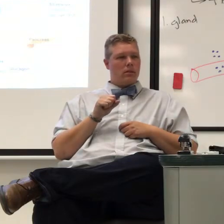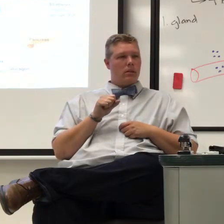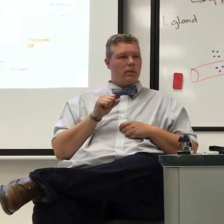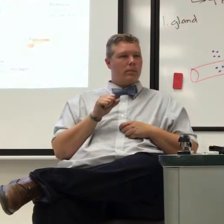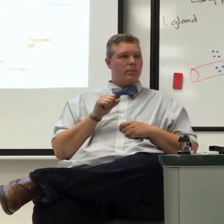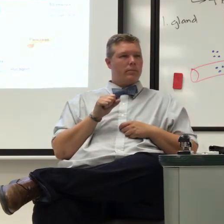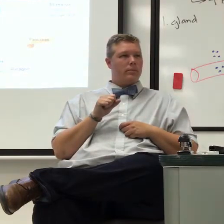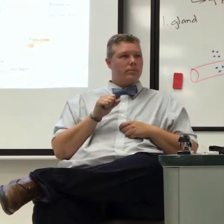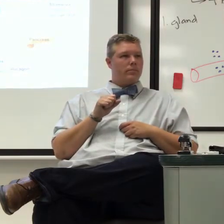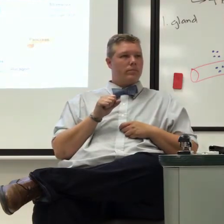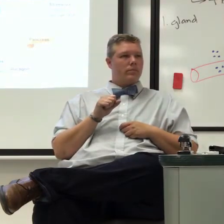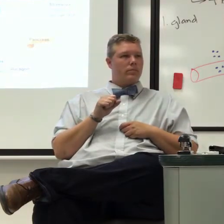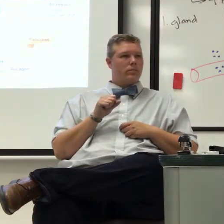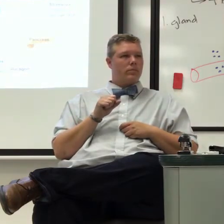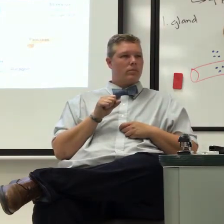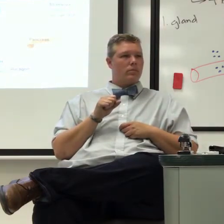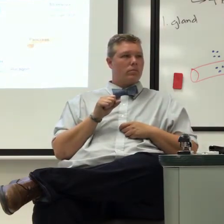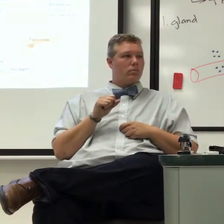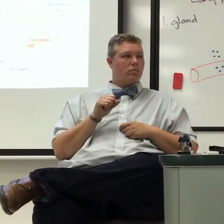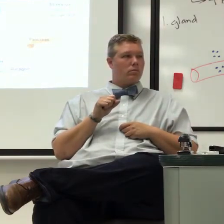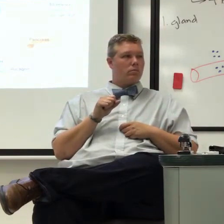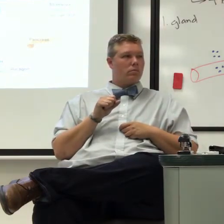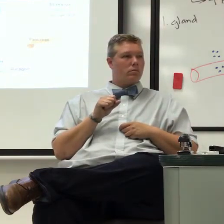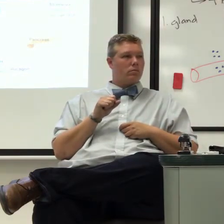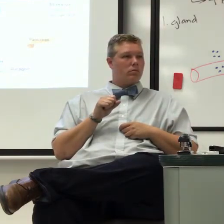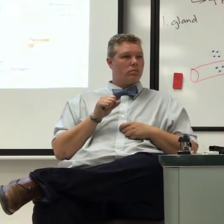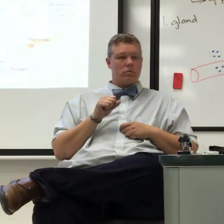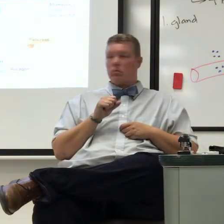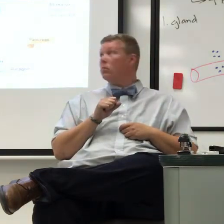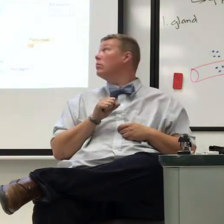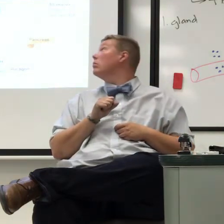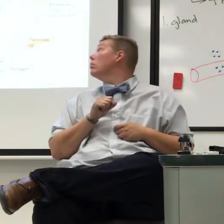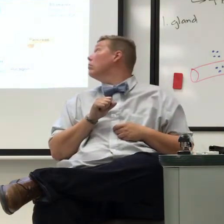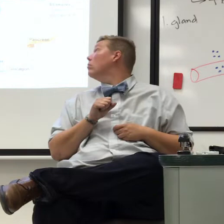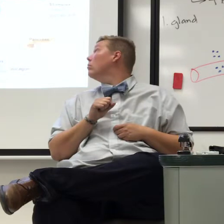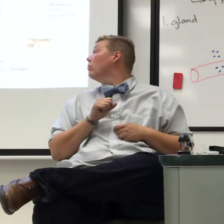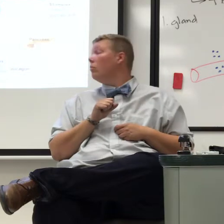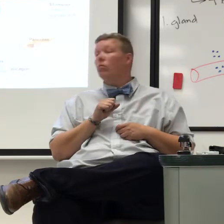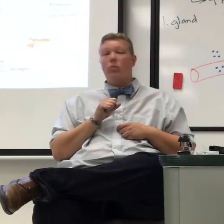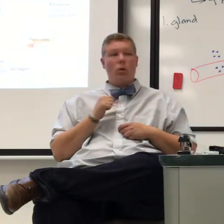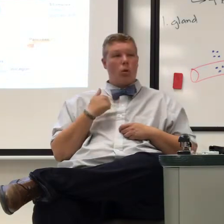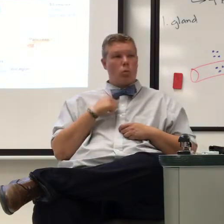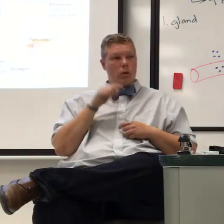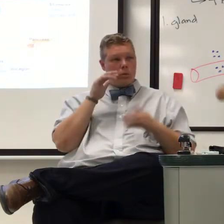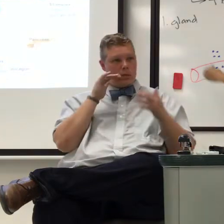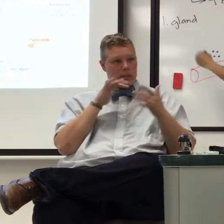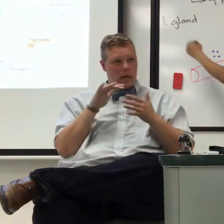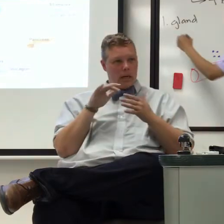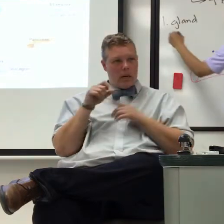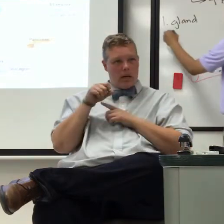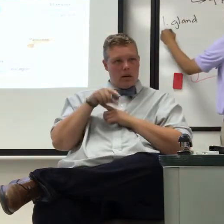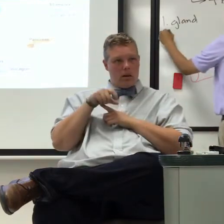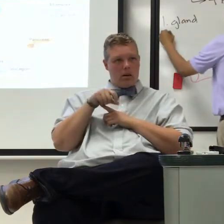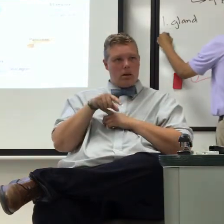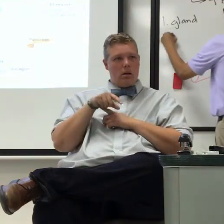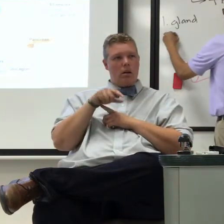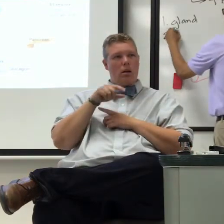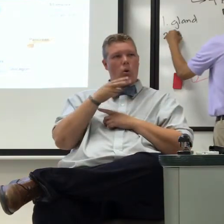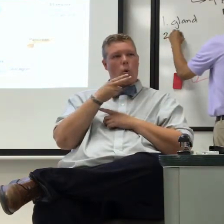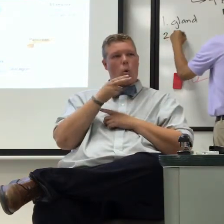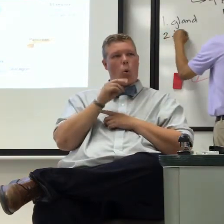pancreas, check, went through that. Okay. We studied the hormone that it secreted.